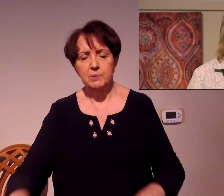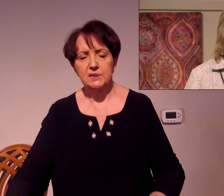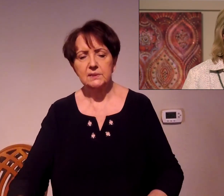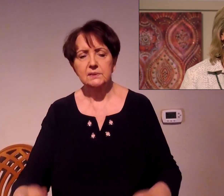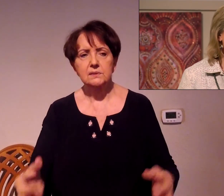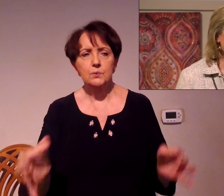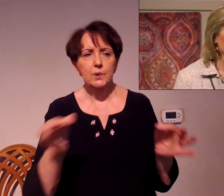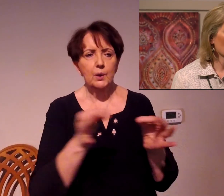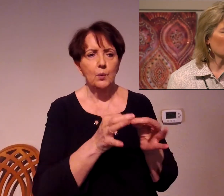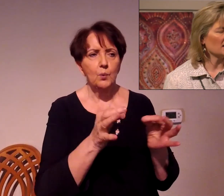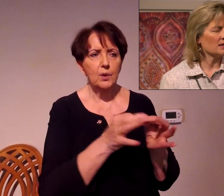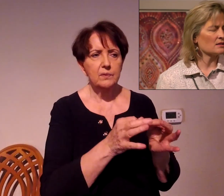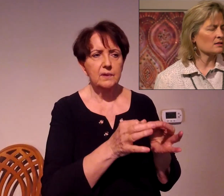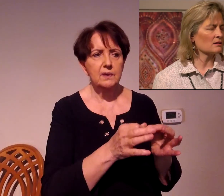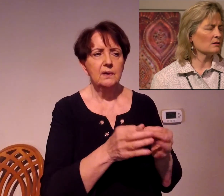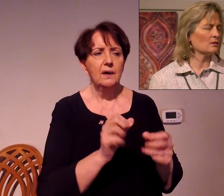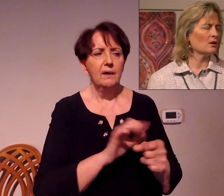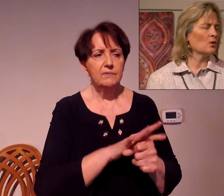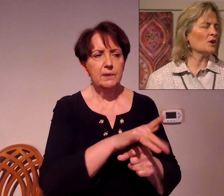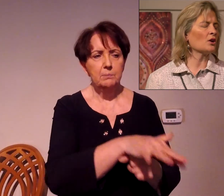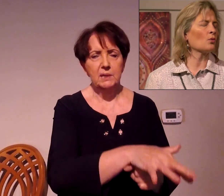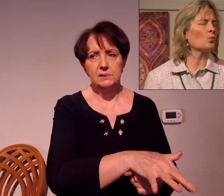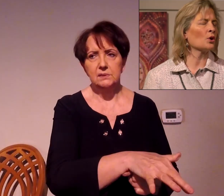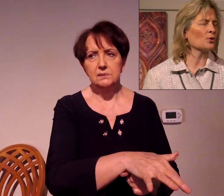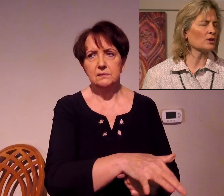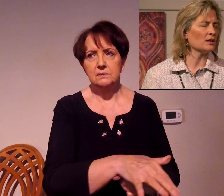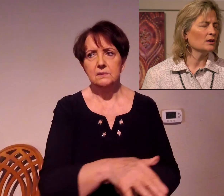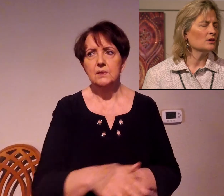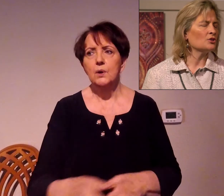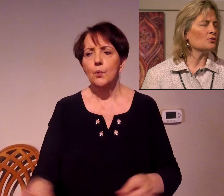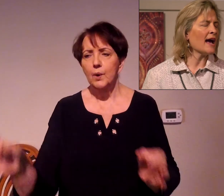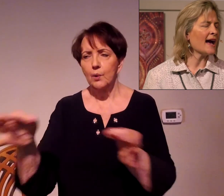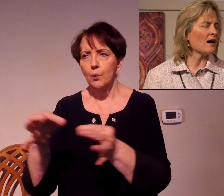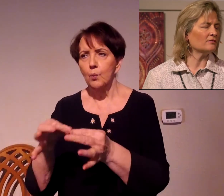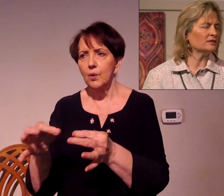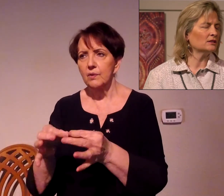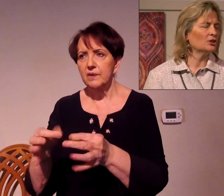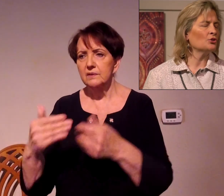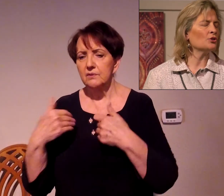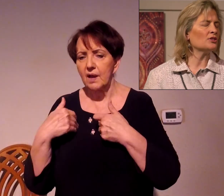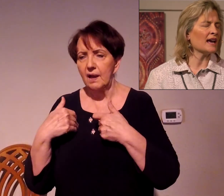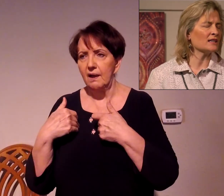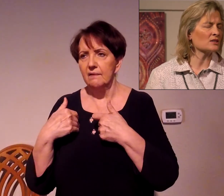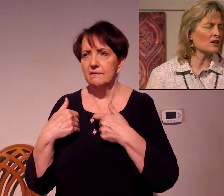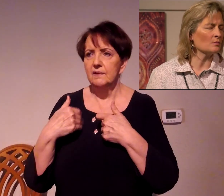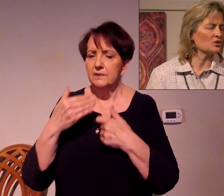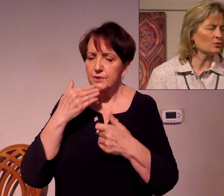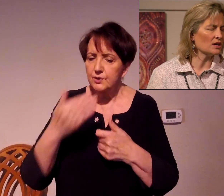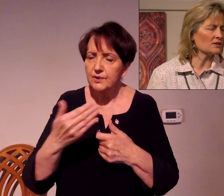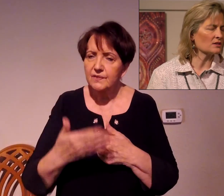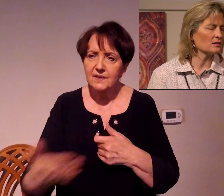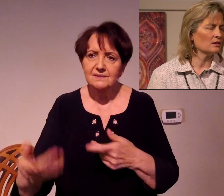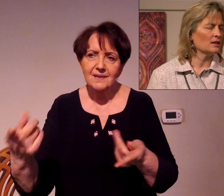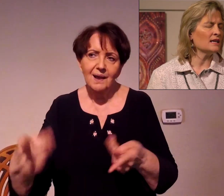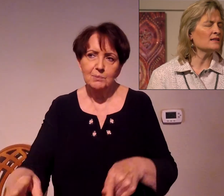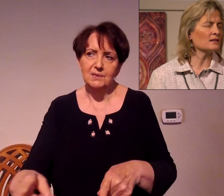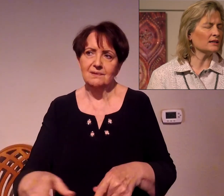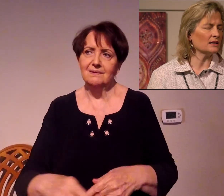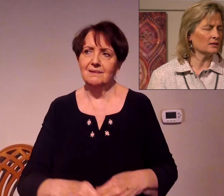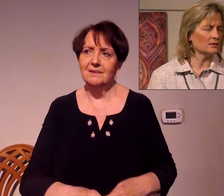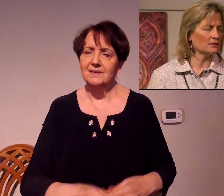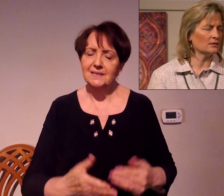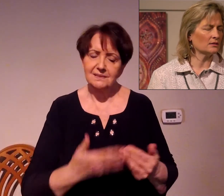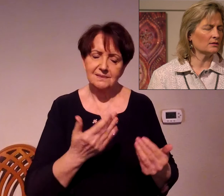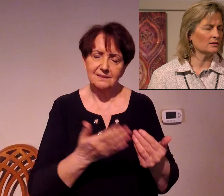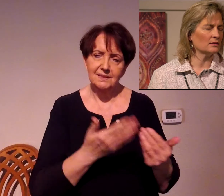are worthy of this abundance. We are worthy to have good things come to us